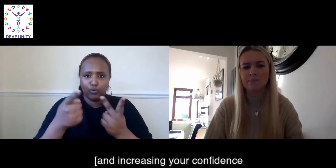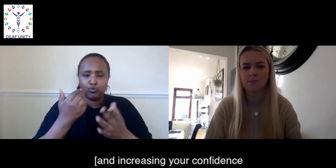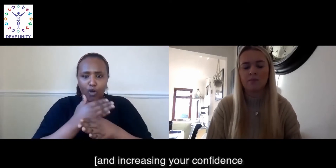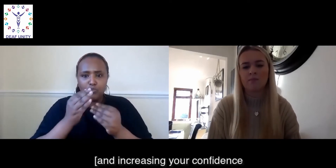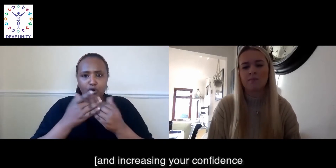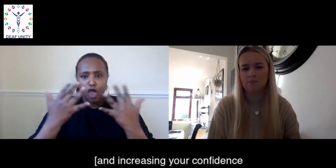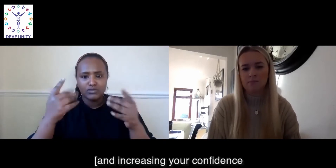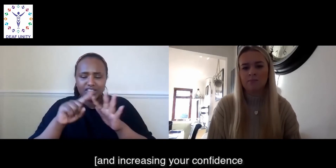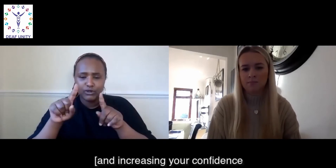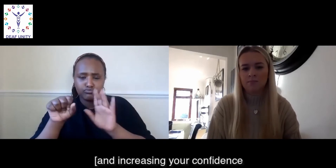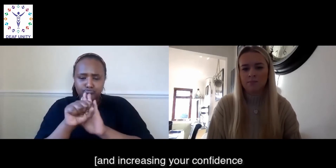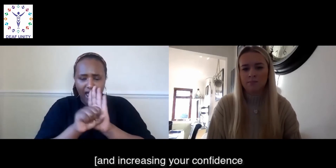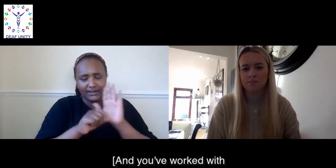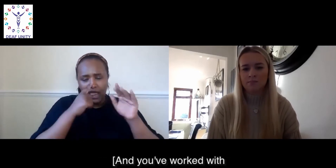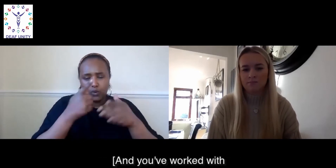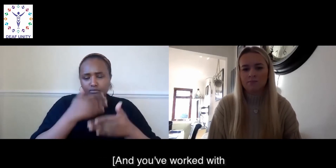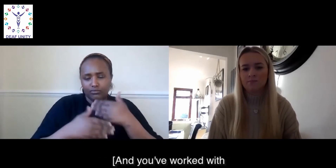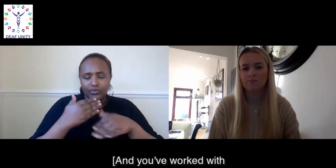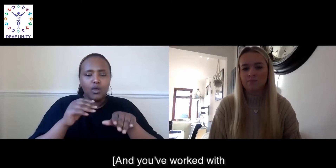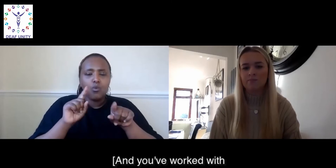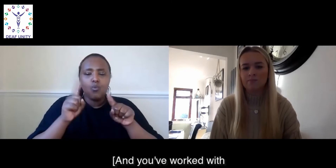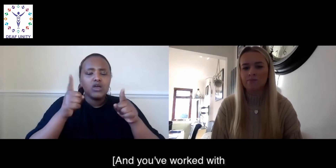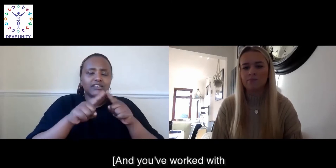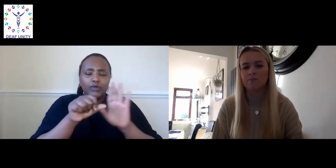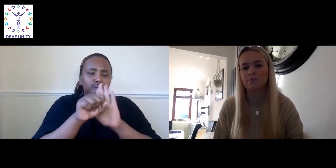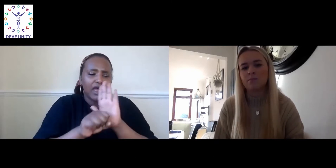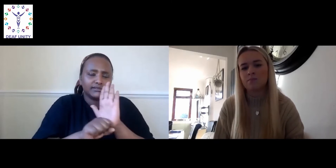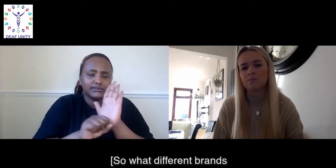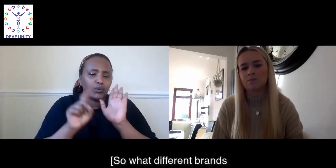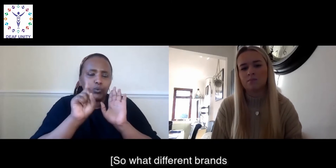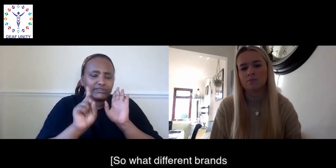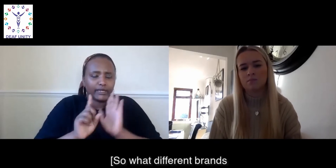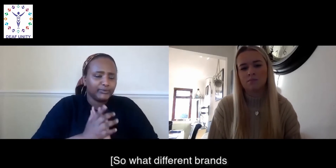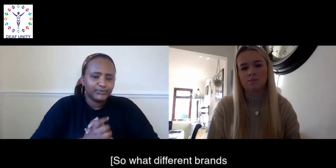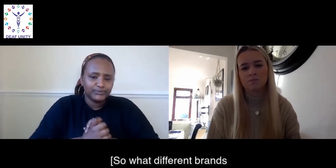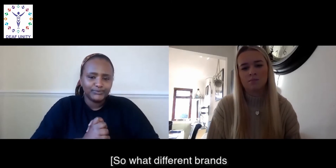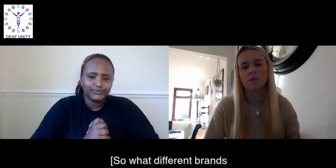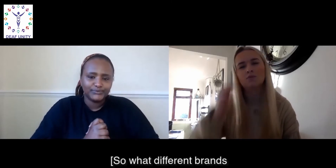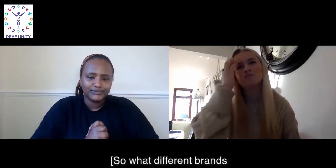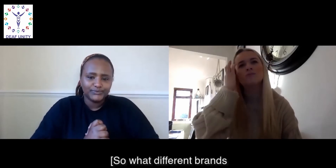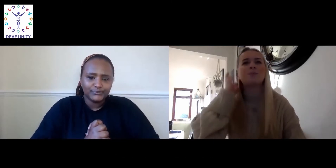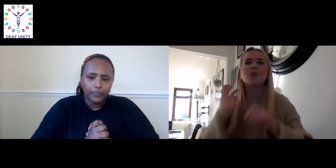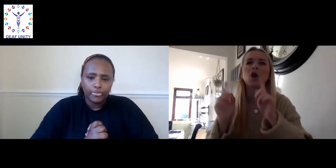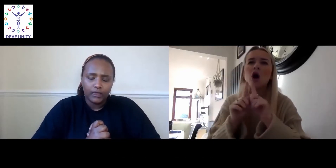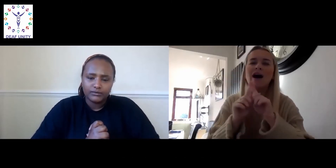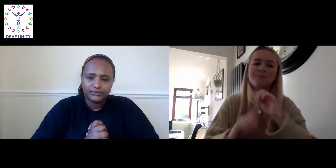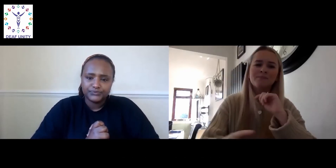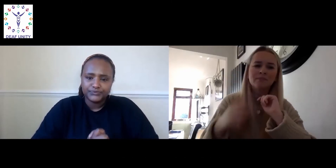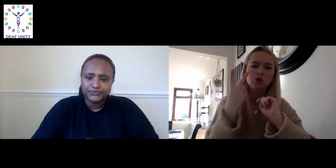confidence, because you're really successful and you've worked with lots of different brands. So what different brands have you worked with?